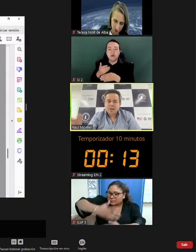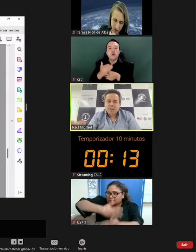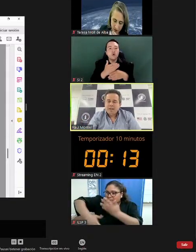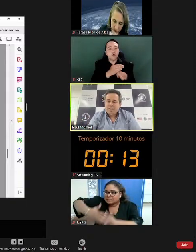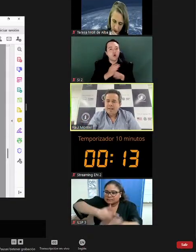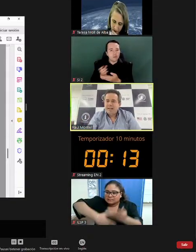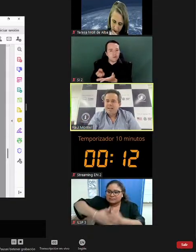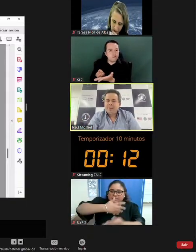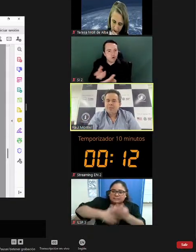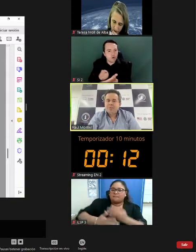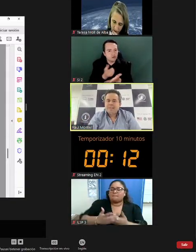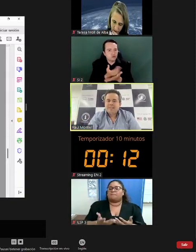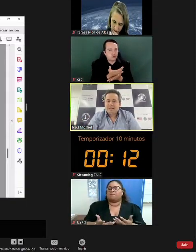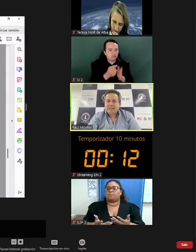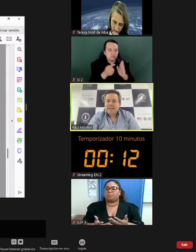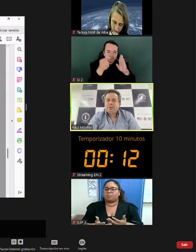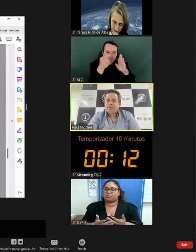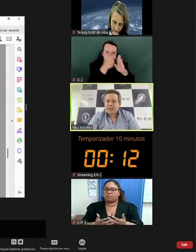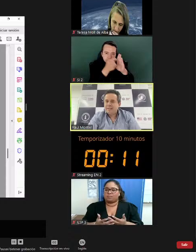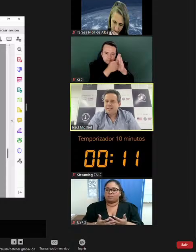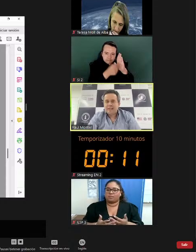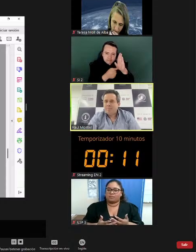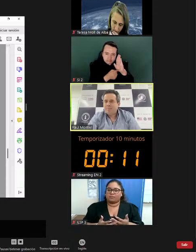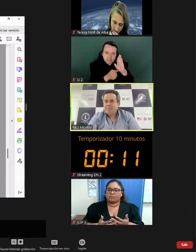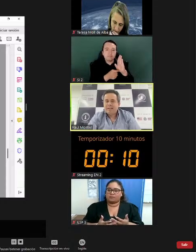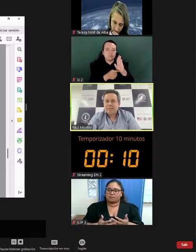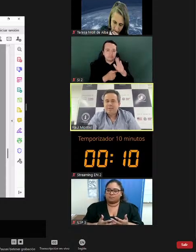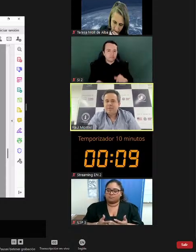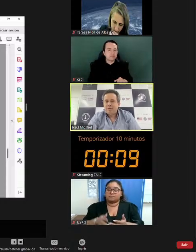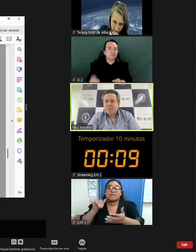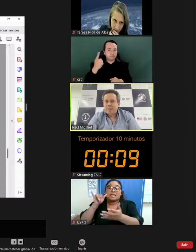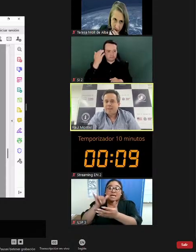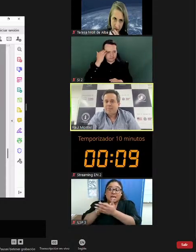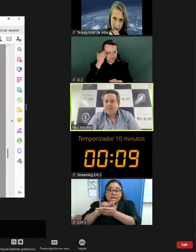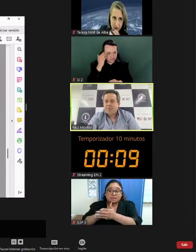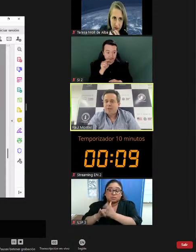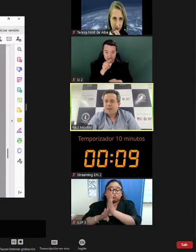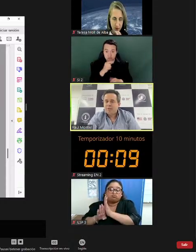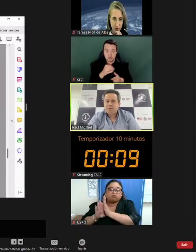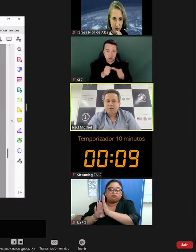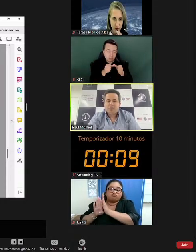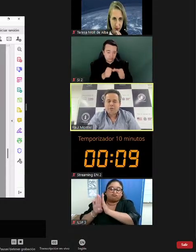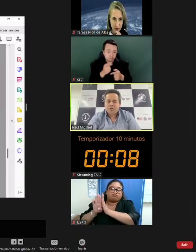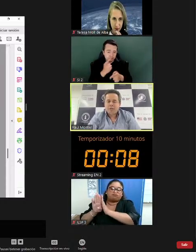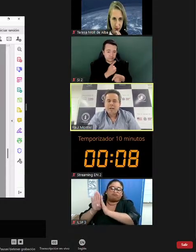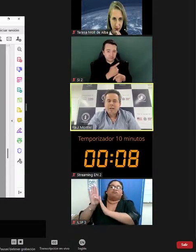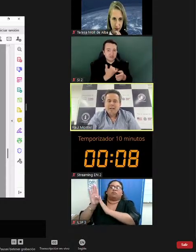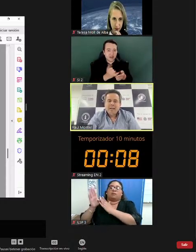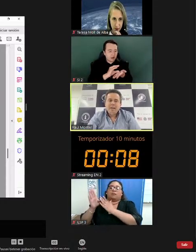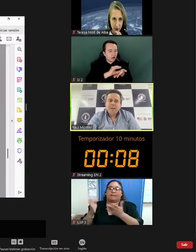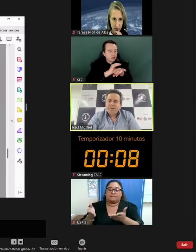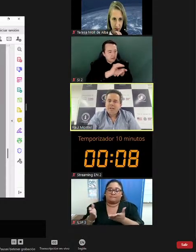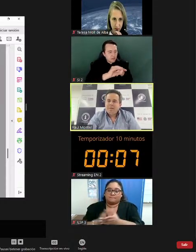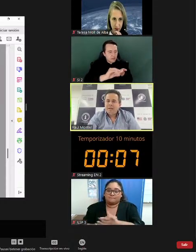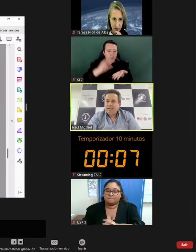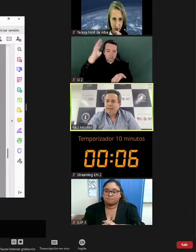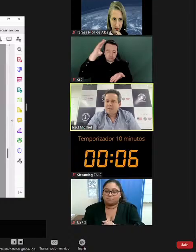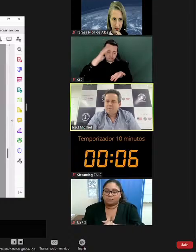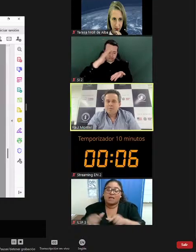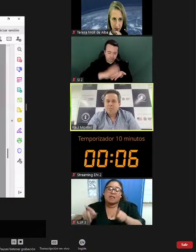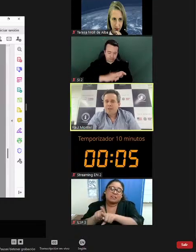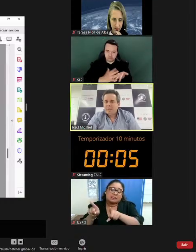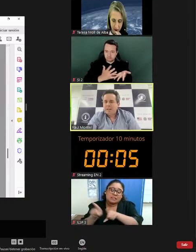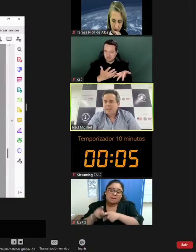regarding dimension indicators and so this is being implemented these all of these